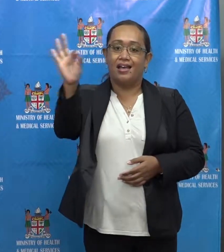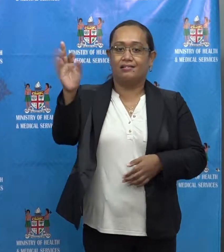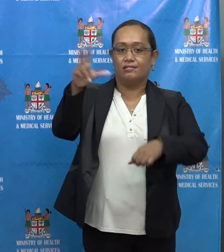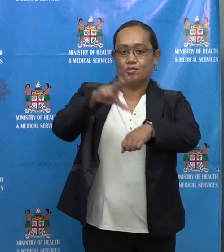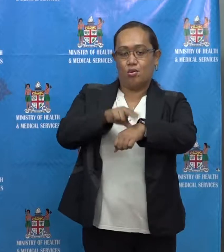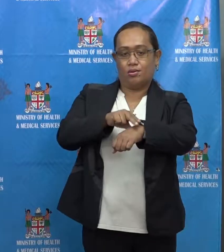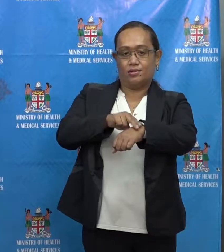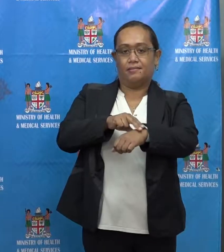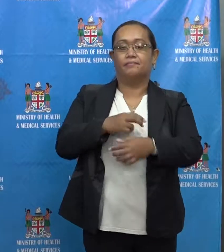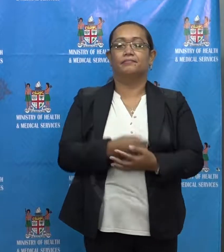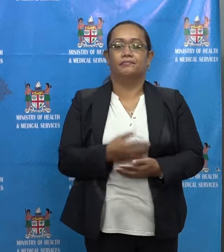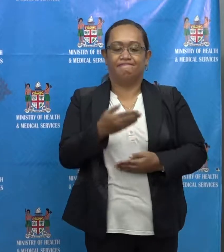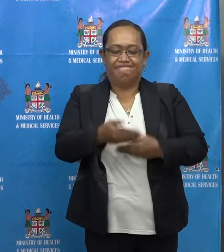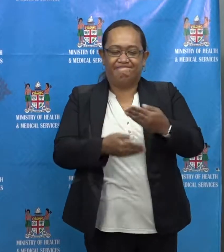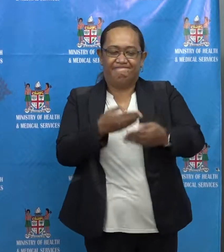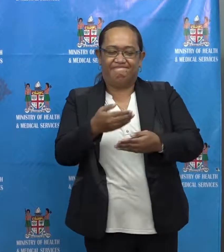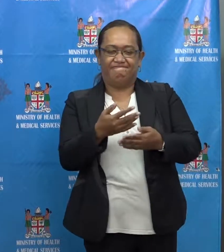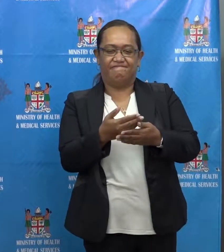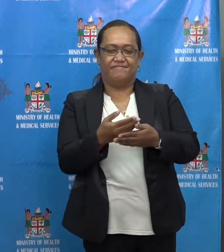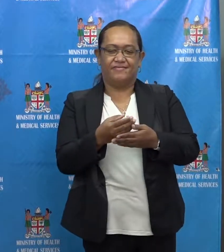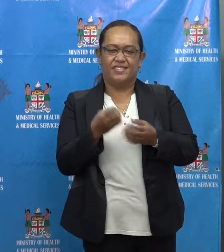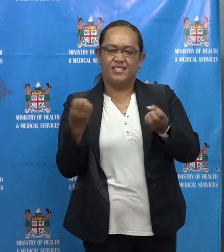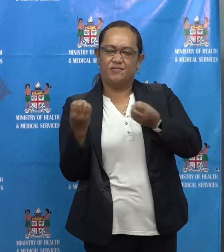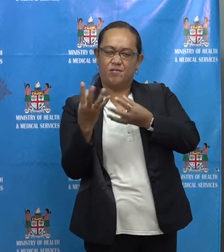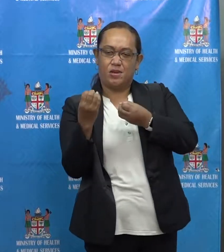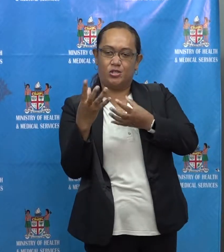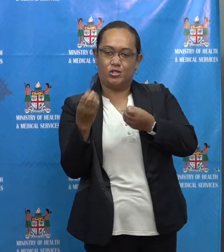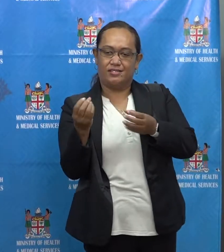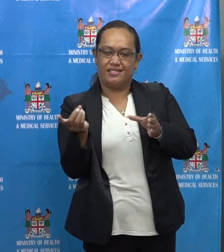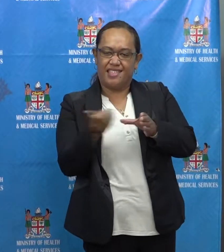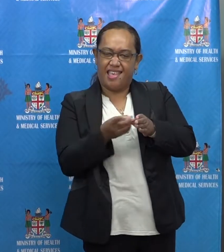usual, to go through some of the data that we have.